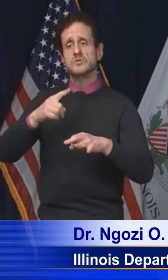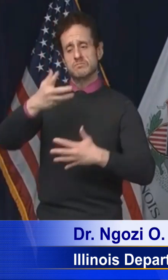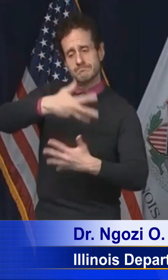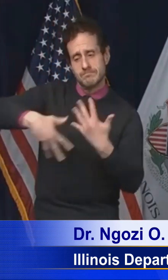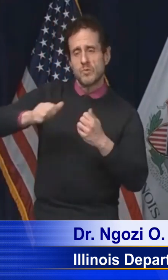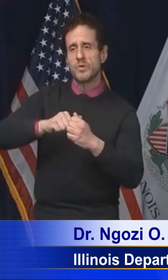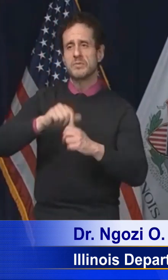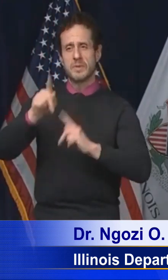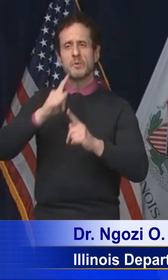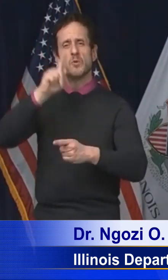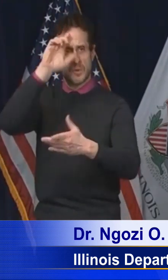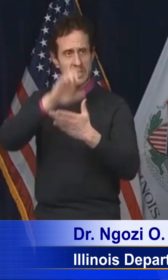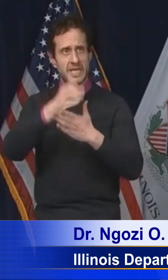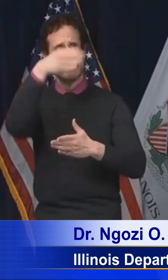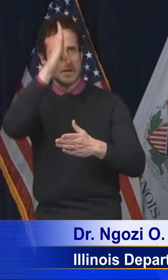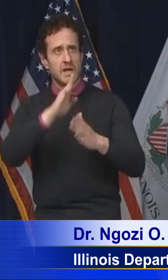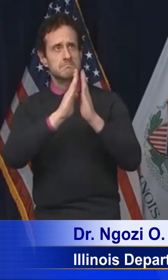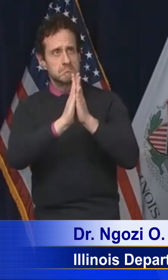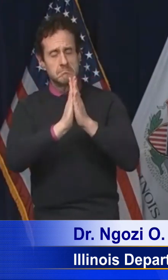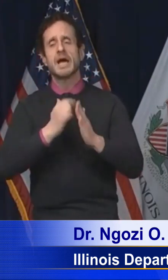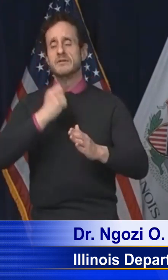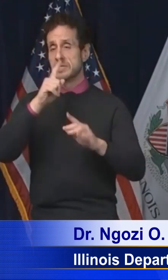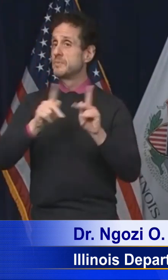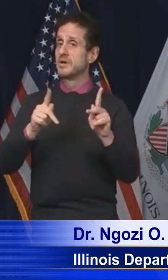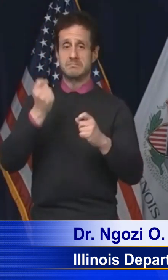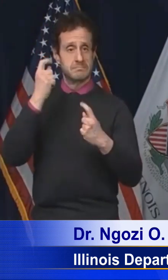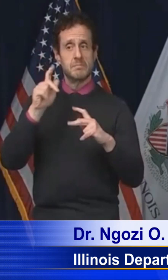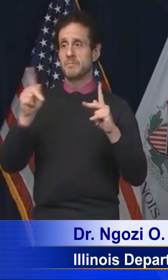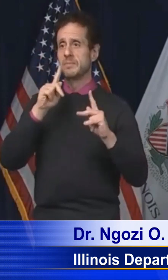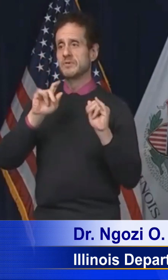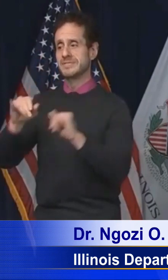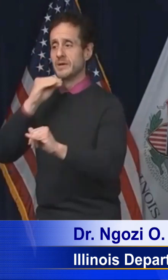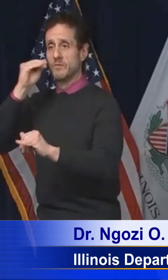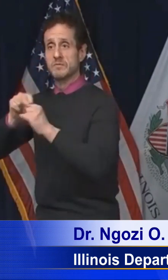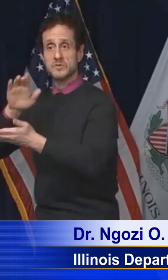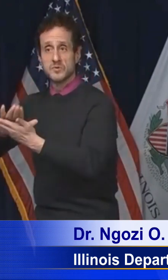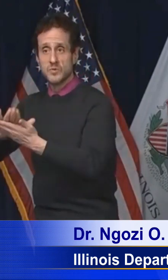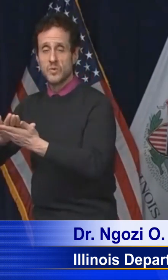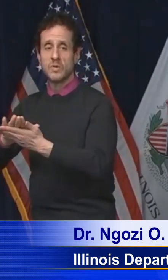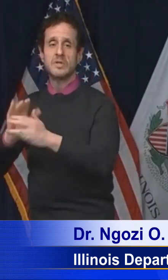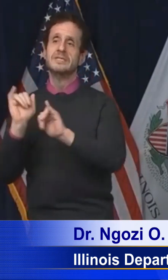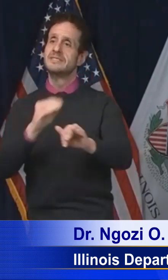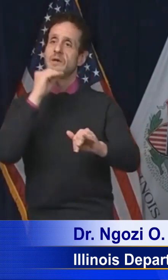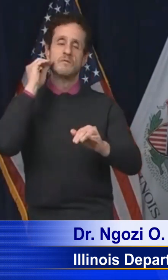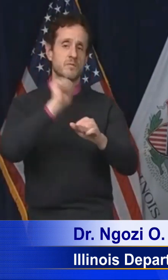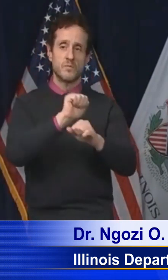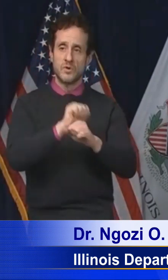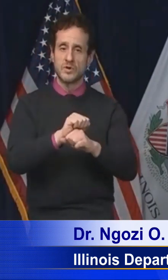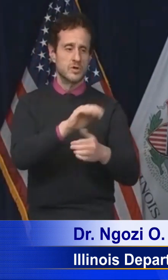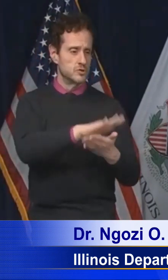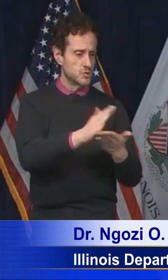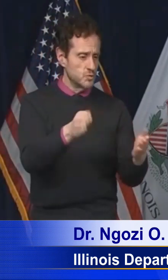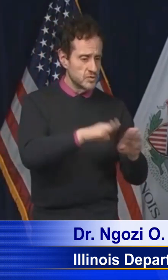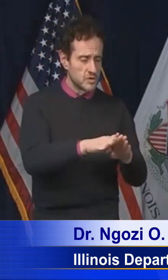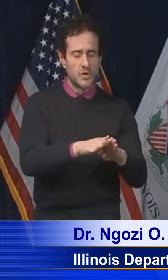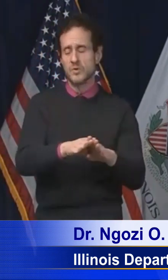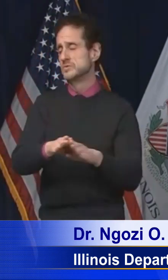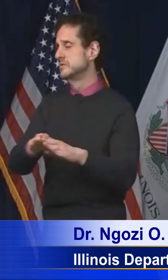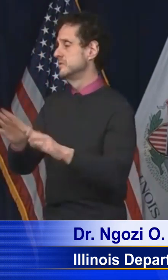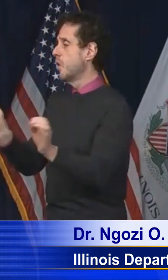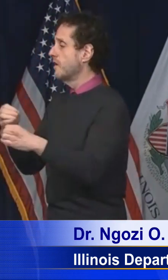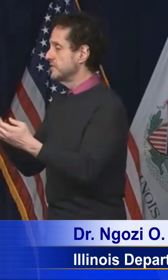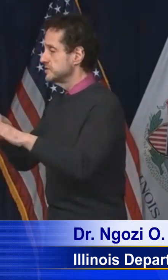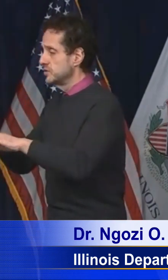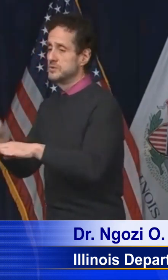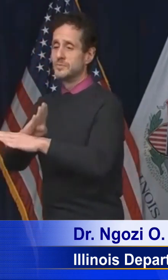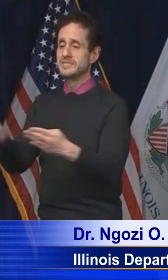but let's understand, kids are home from school, people are home from work, schools and offices are closed, religious houses have to